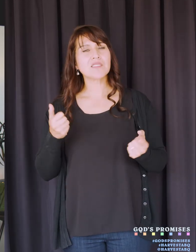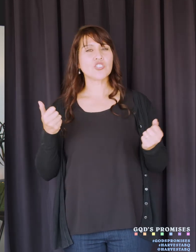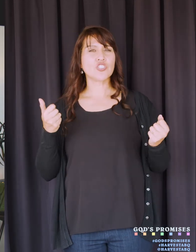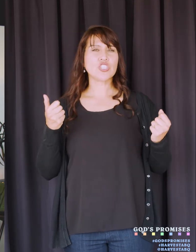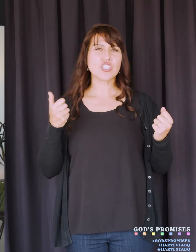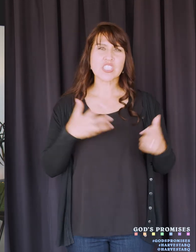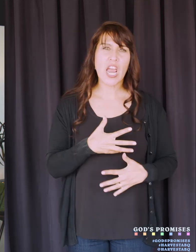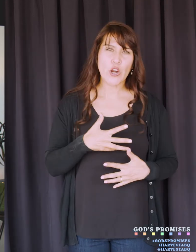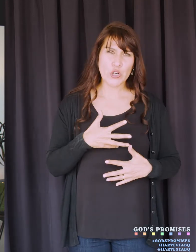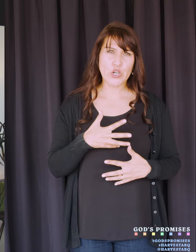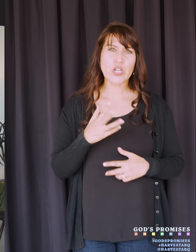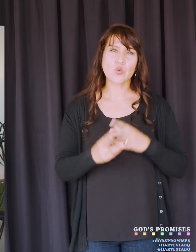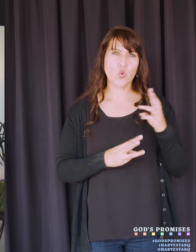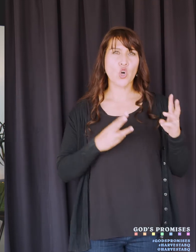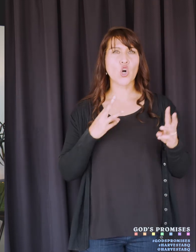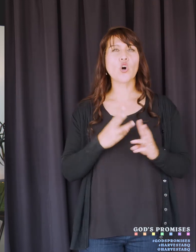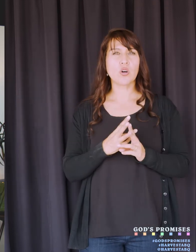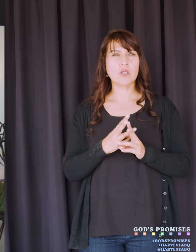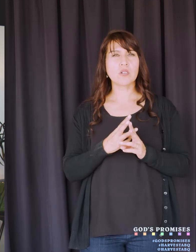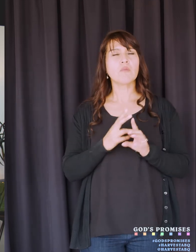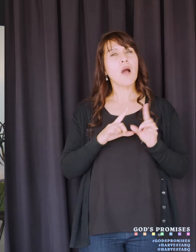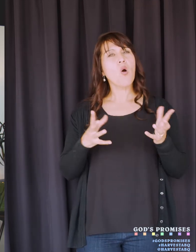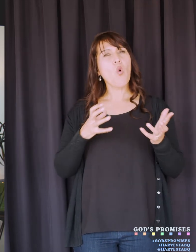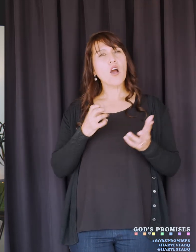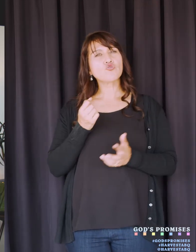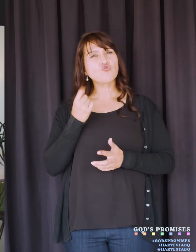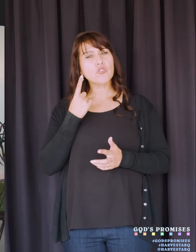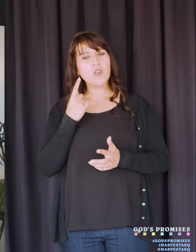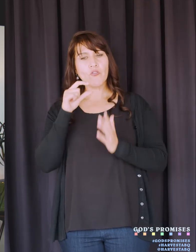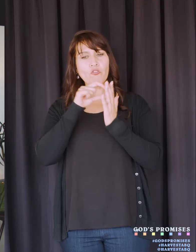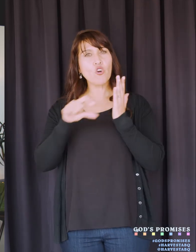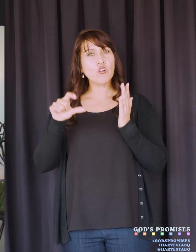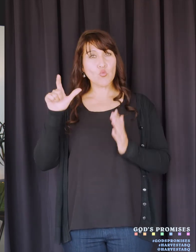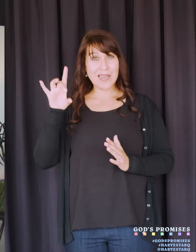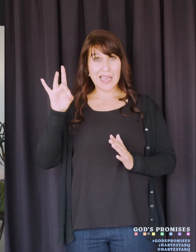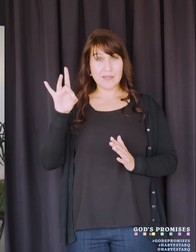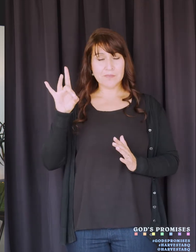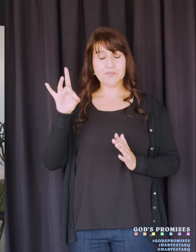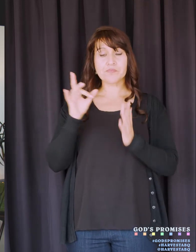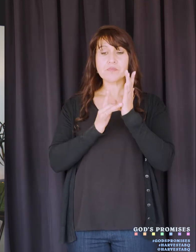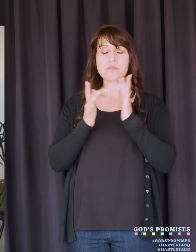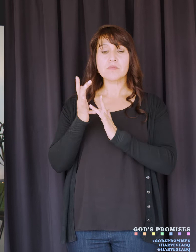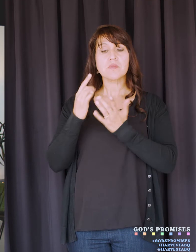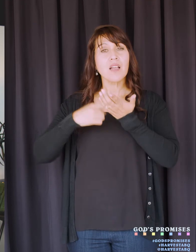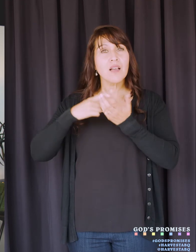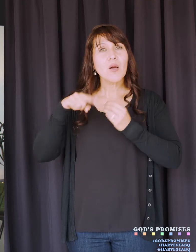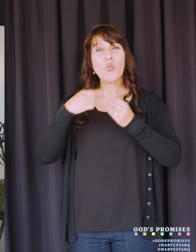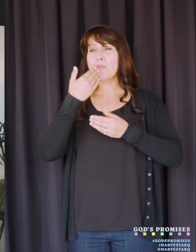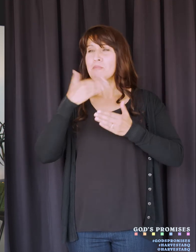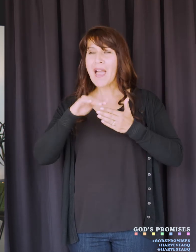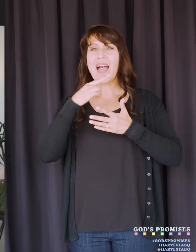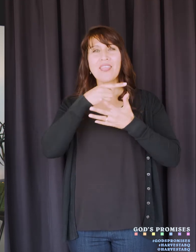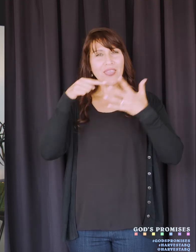and fear in the world. But here's, I want you to hear this in verse 28. So Jesus talks about all these bad things that are